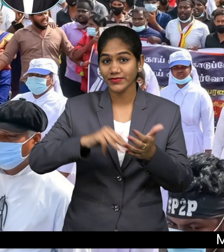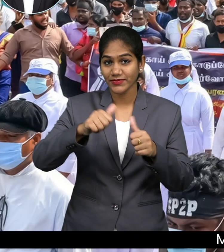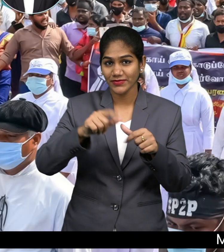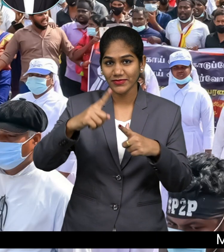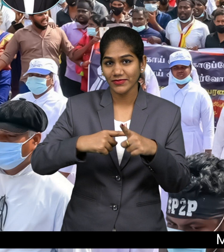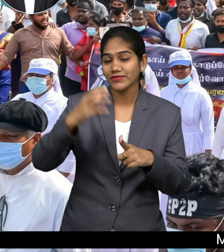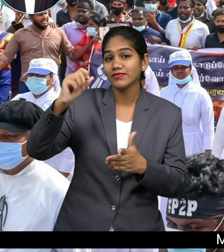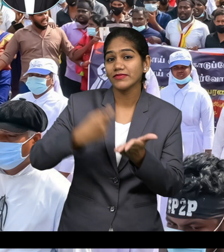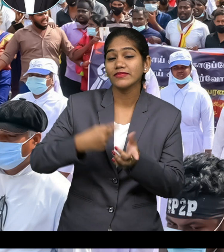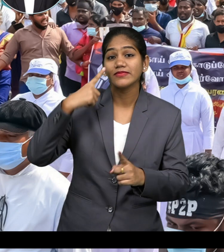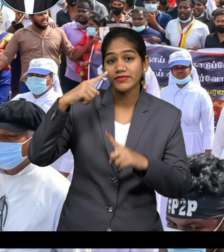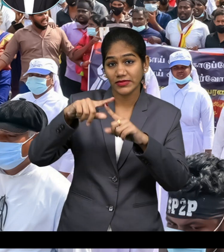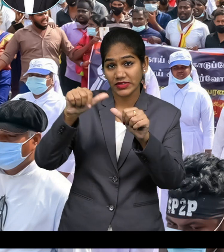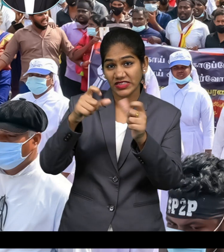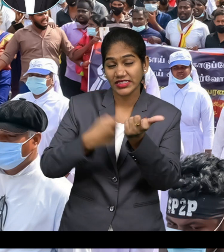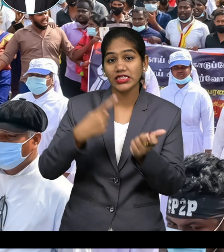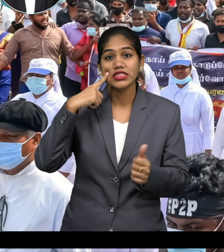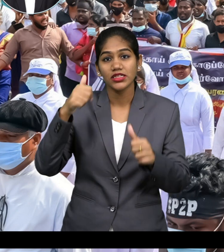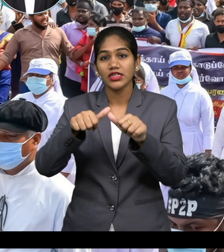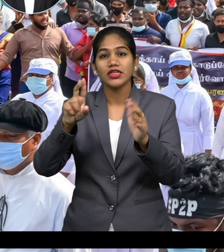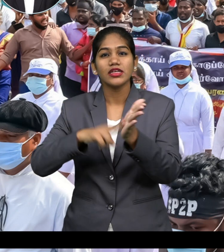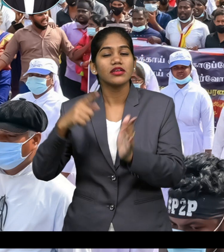Majoritarianism in Sri Lanka.